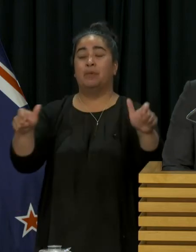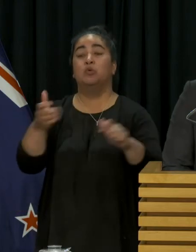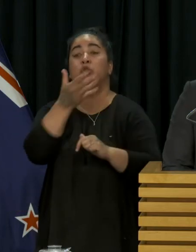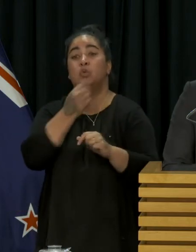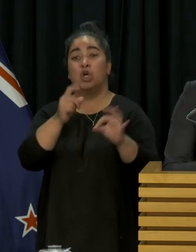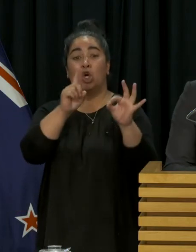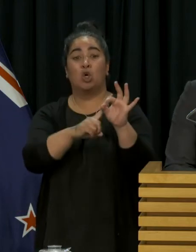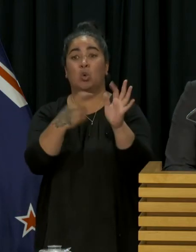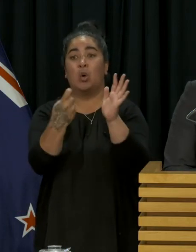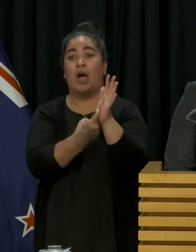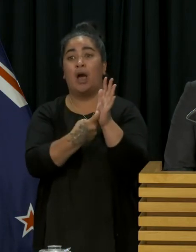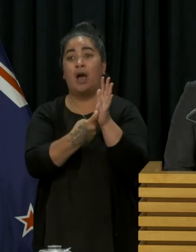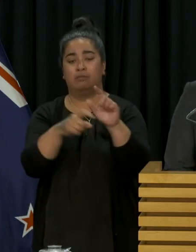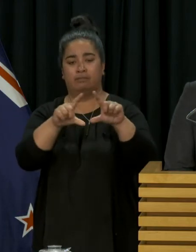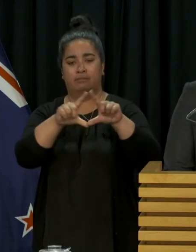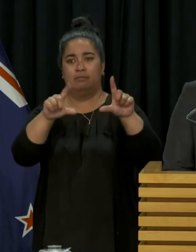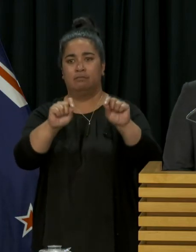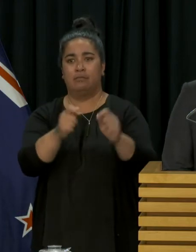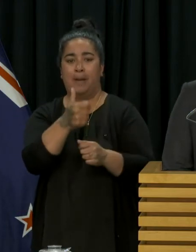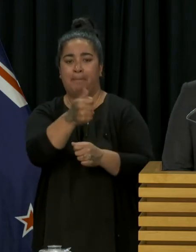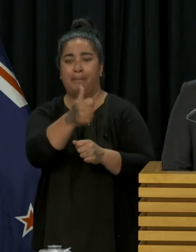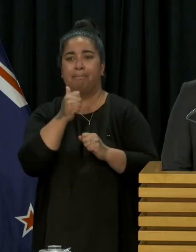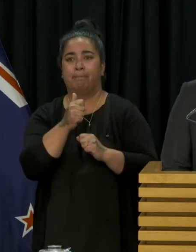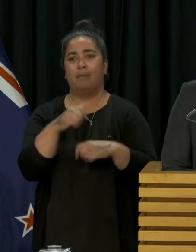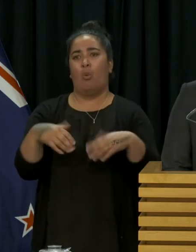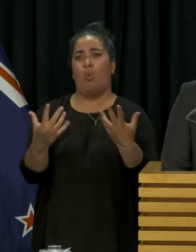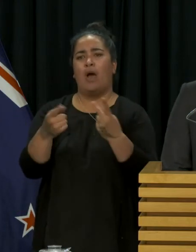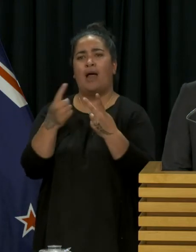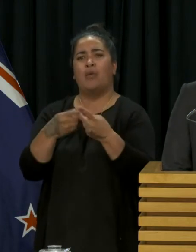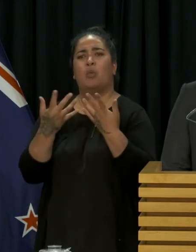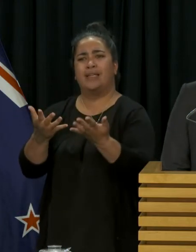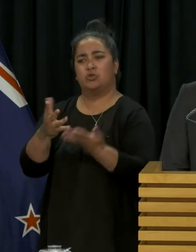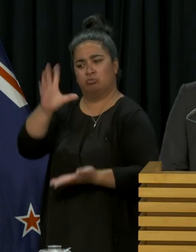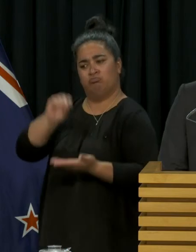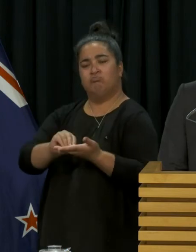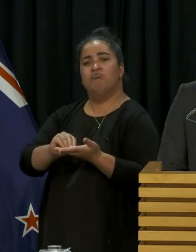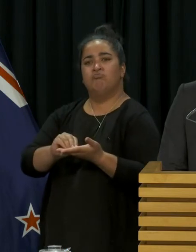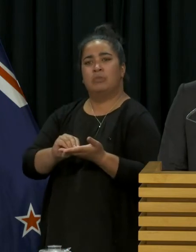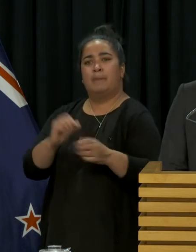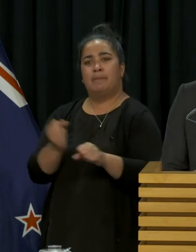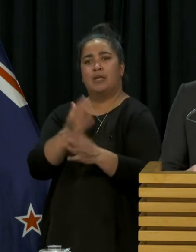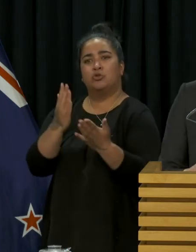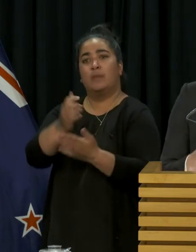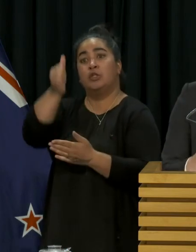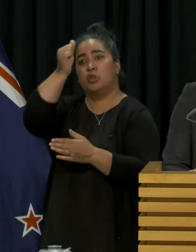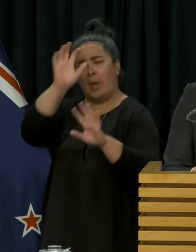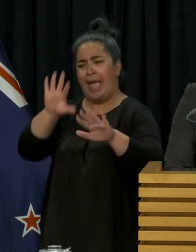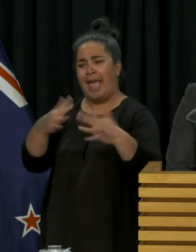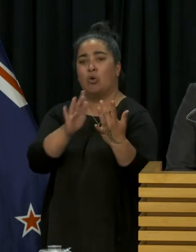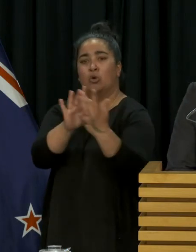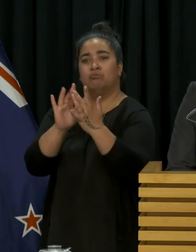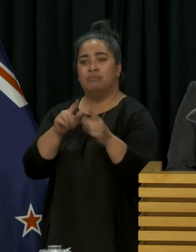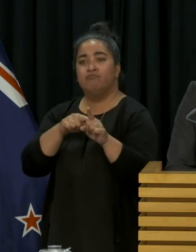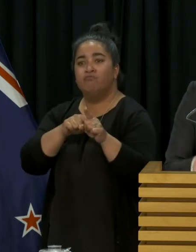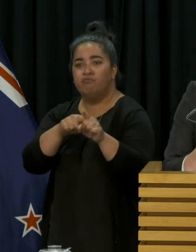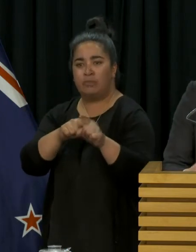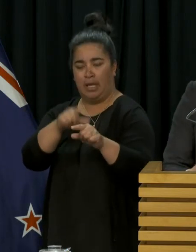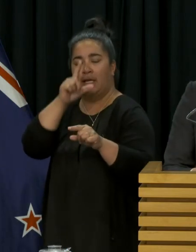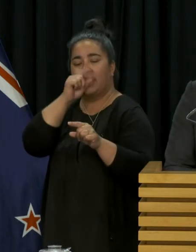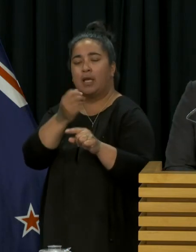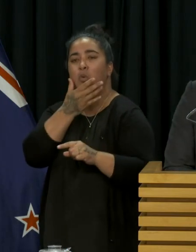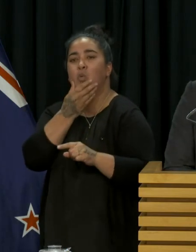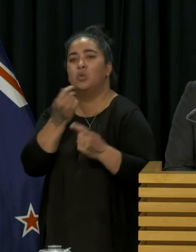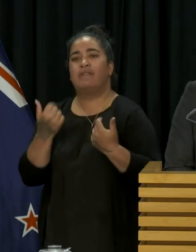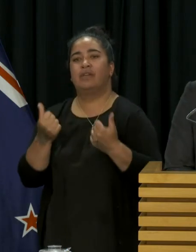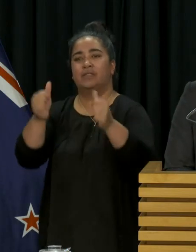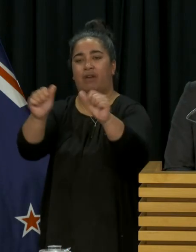code or other forms of record keeping to ensure that contact tracing can get that vital head start. We've seen